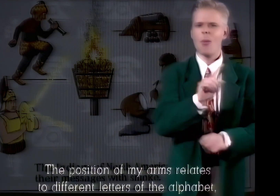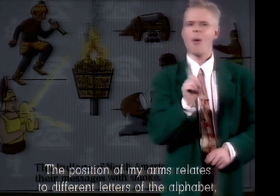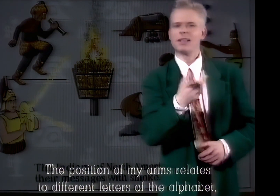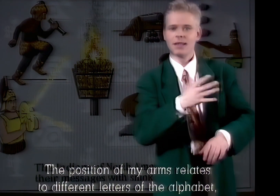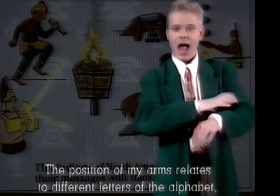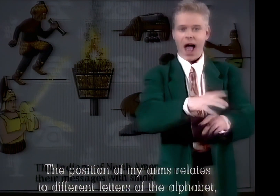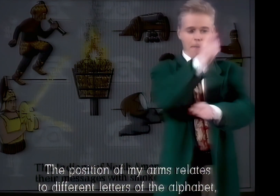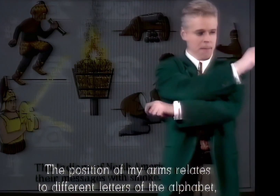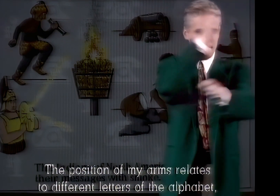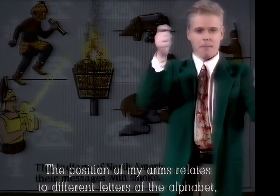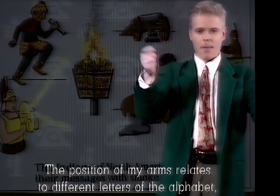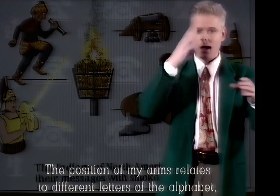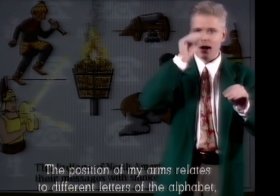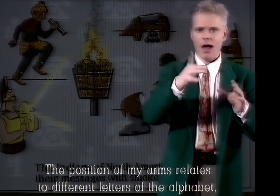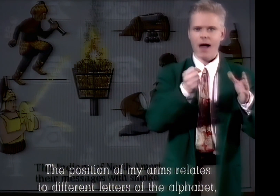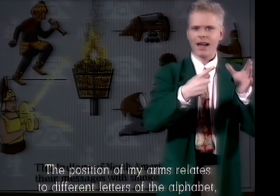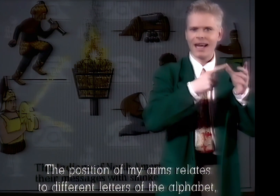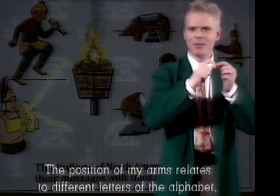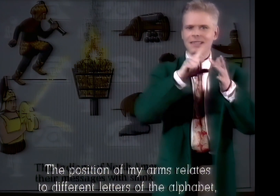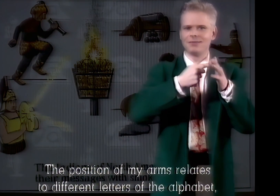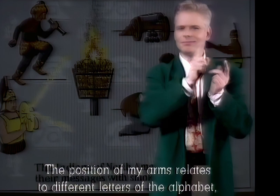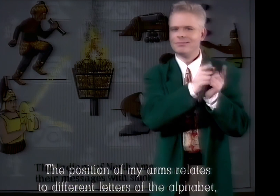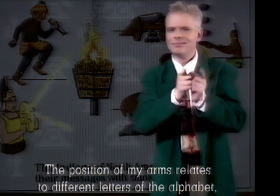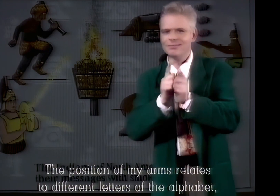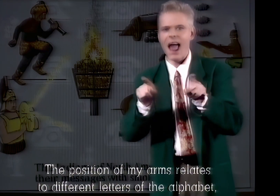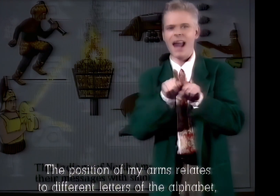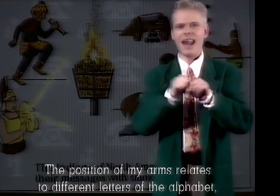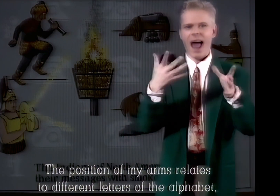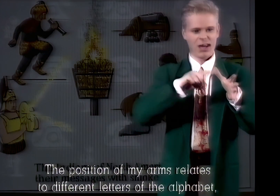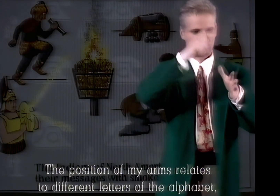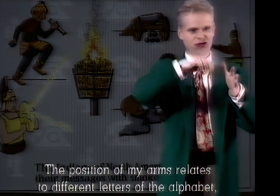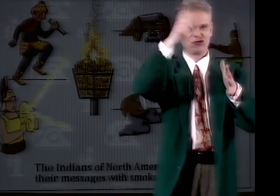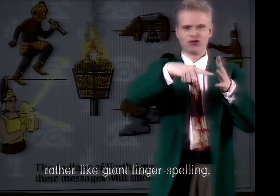The position of my arms relates to different letters of the alphabet, rather like giant finger spelling.